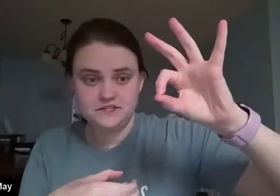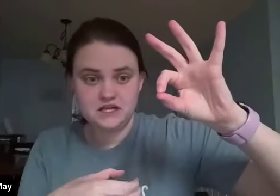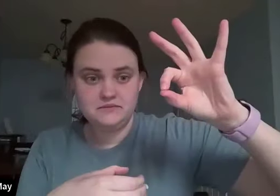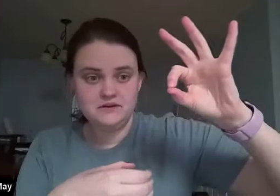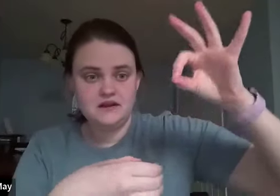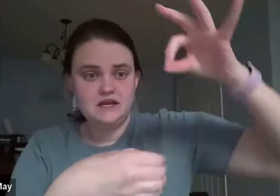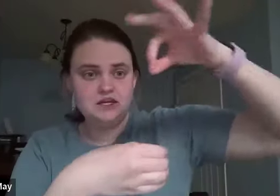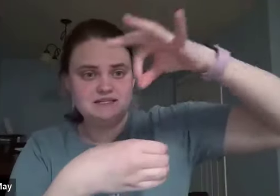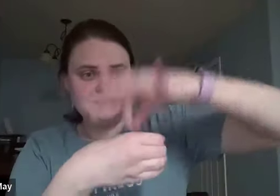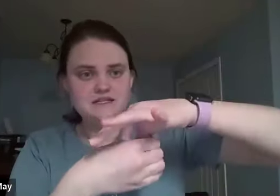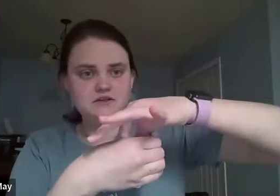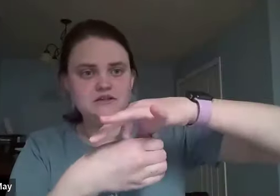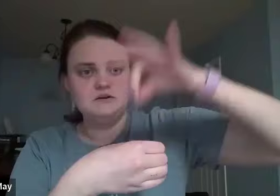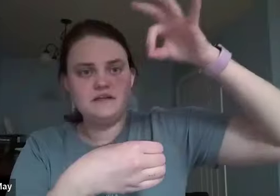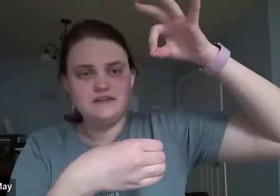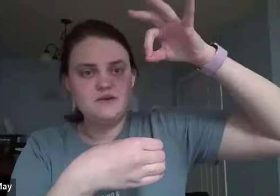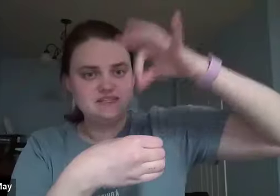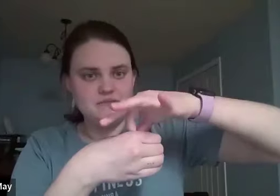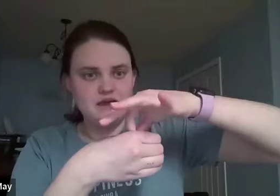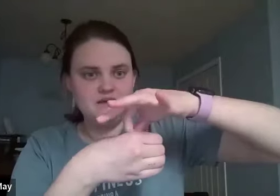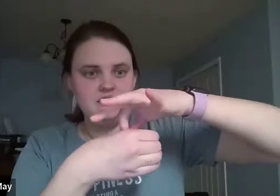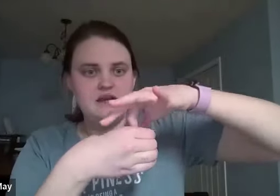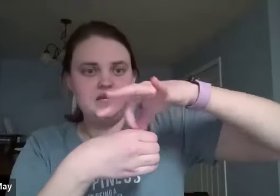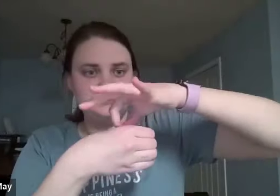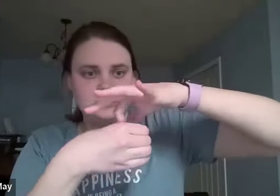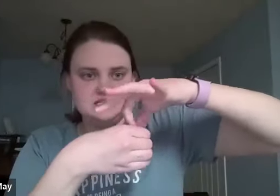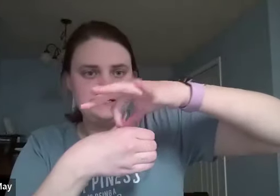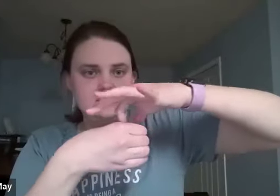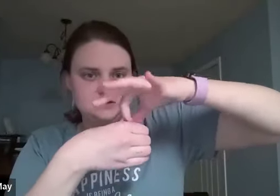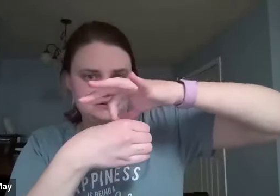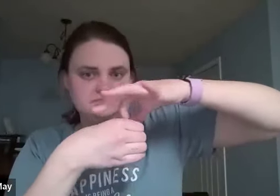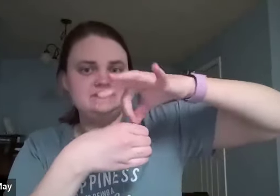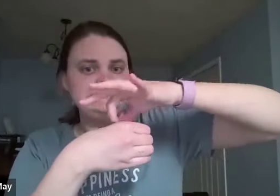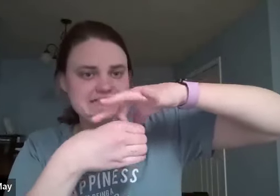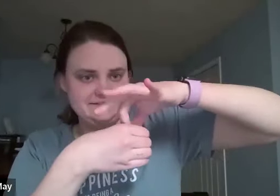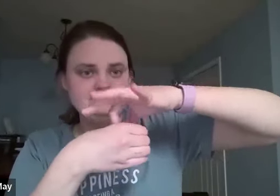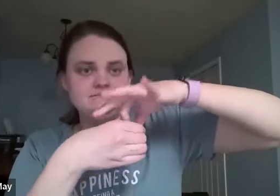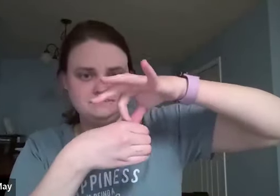shape. And you're going to stick your little, like think about the tea bag. And you're going to spin it in a circle. Tea.